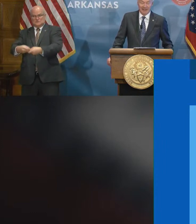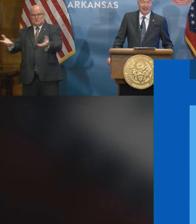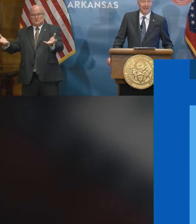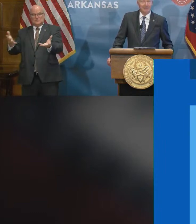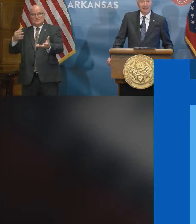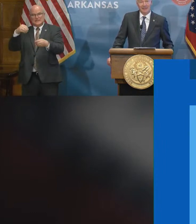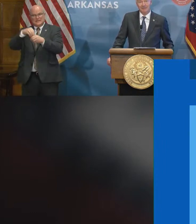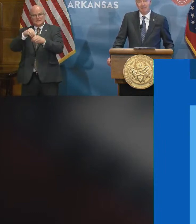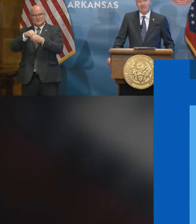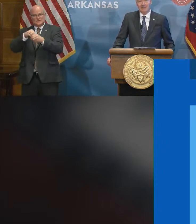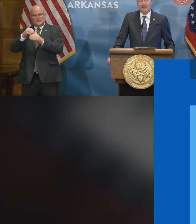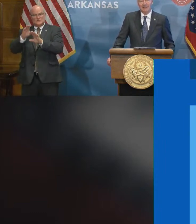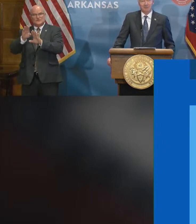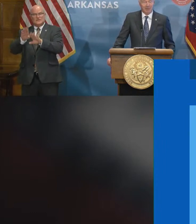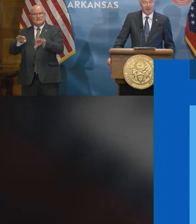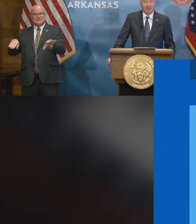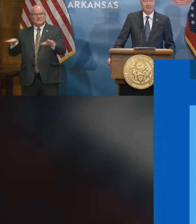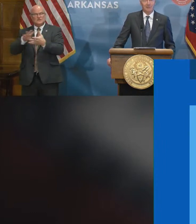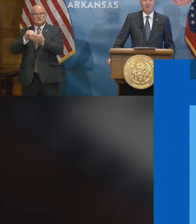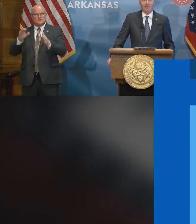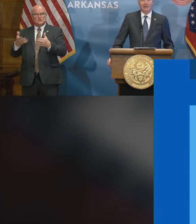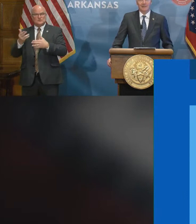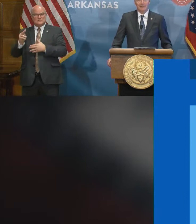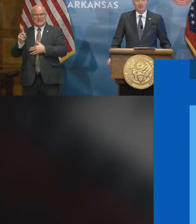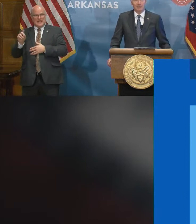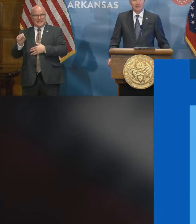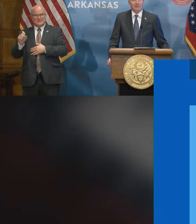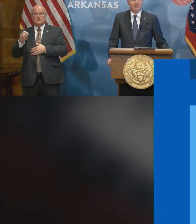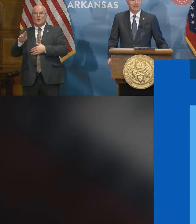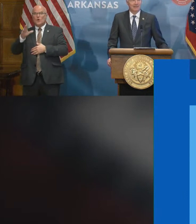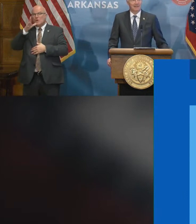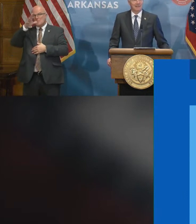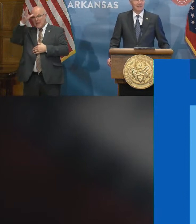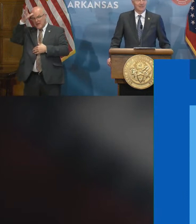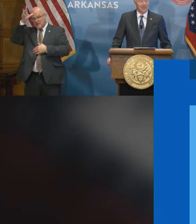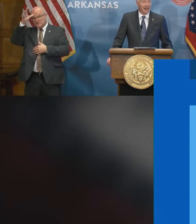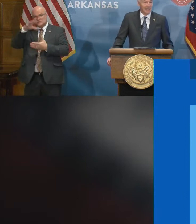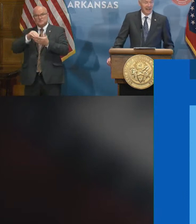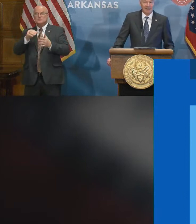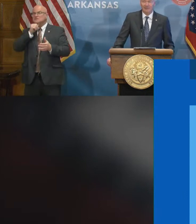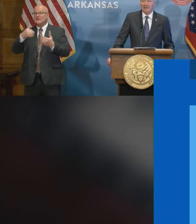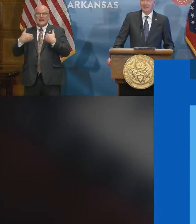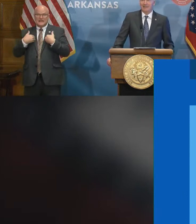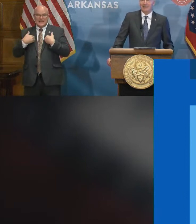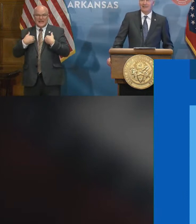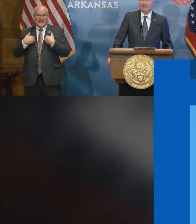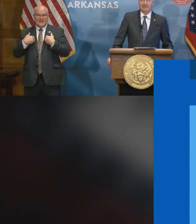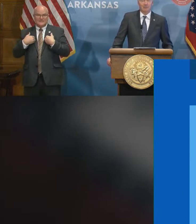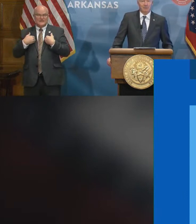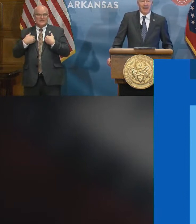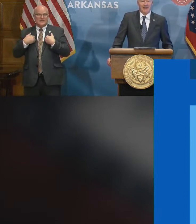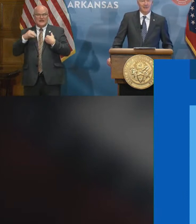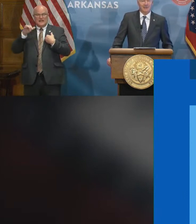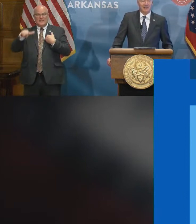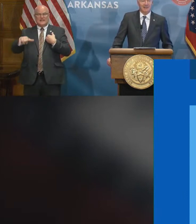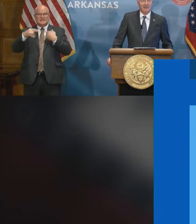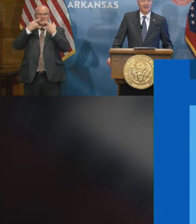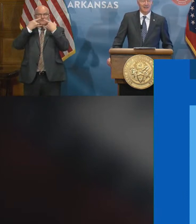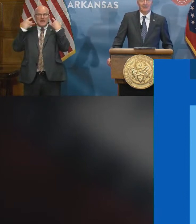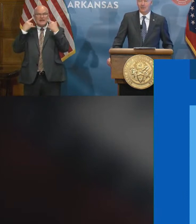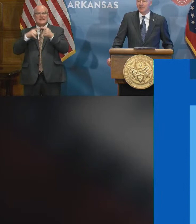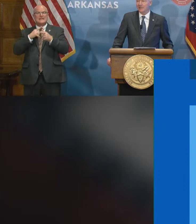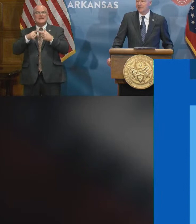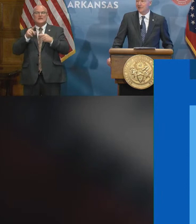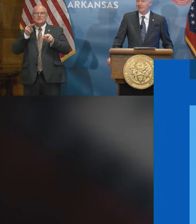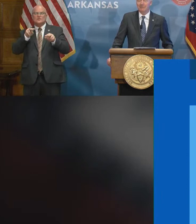distributed, and if any parent or any school district does not have those masks, then